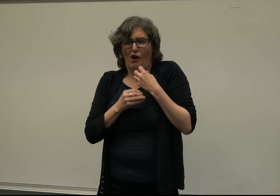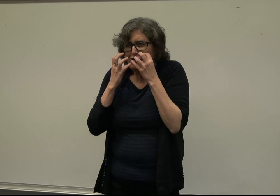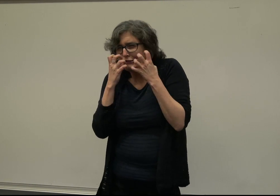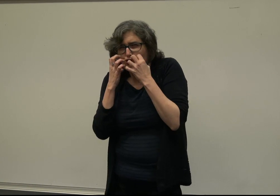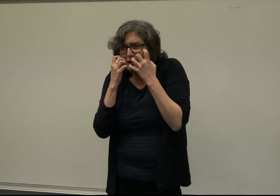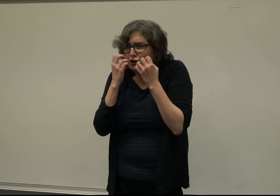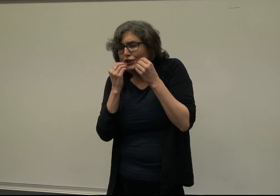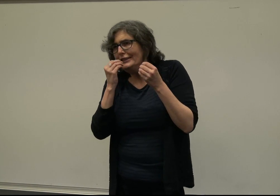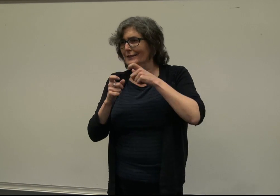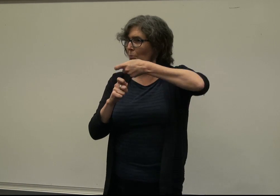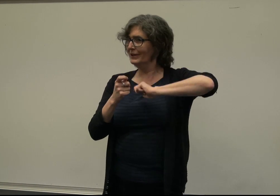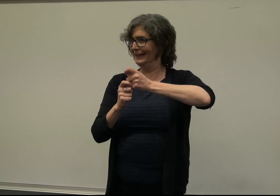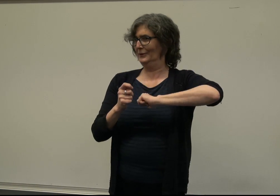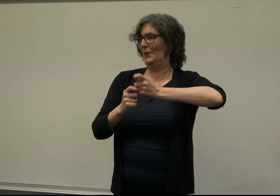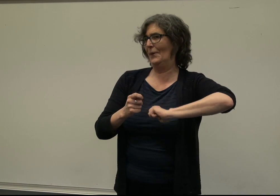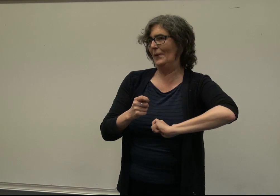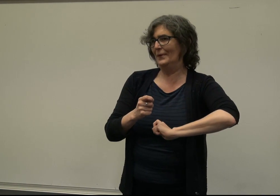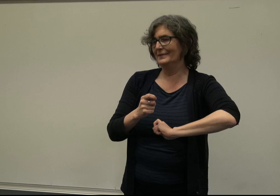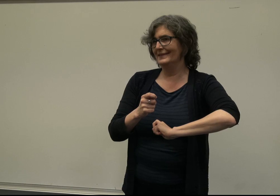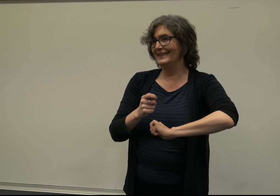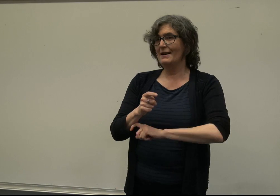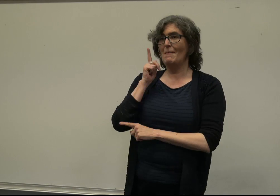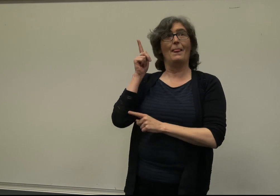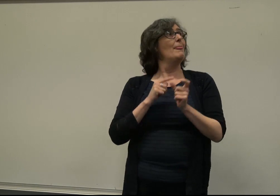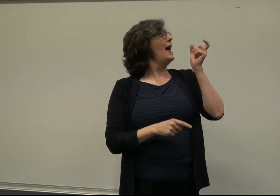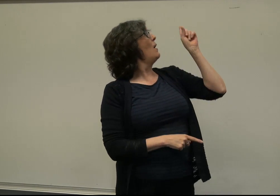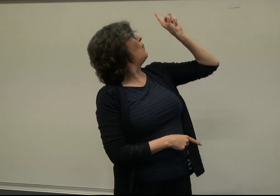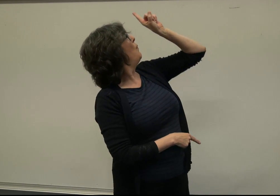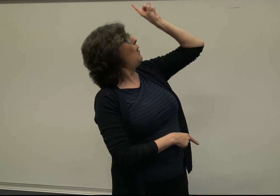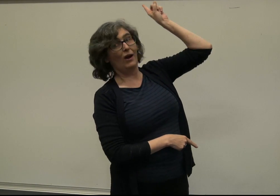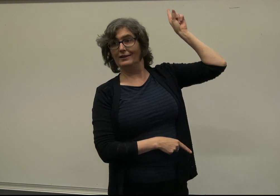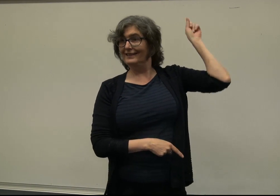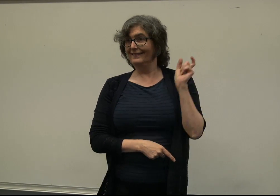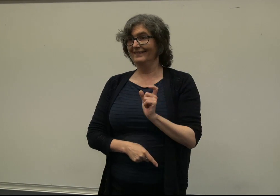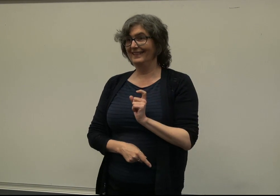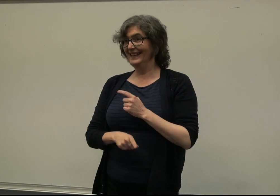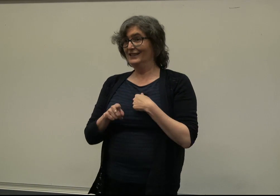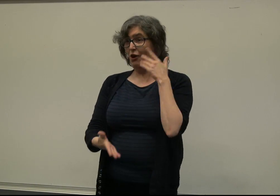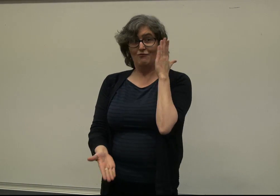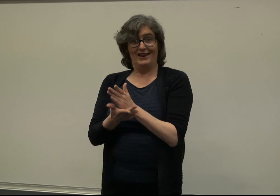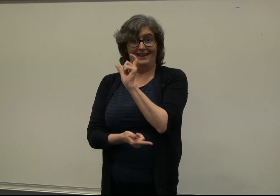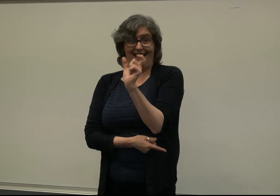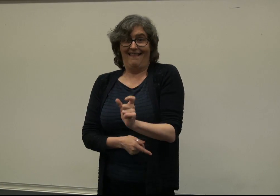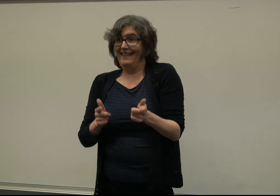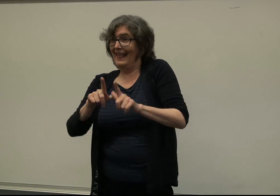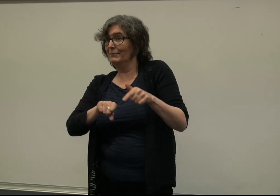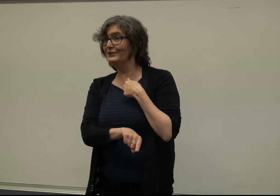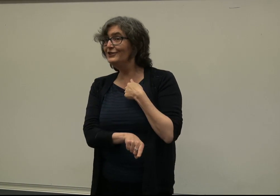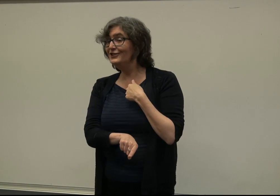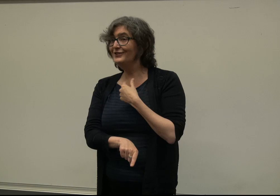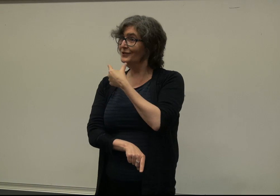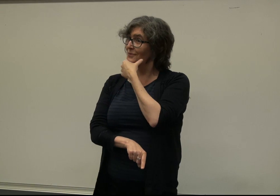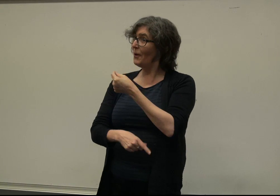that cruncioso doesn't exist in Italian. It's totally made up on the basis of the